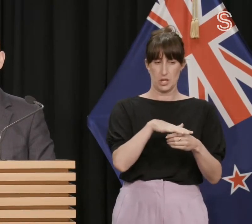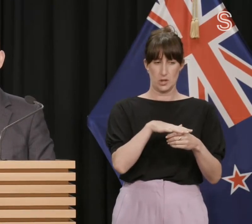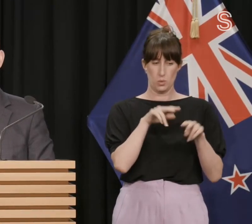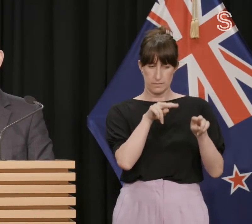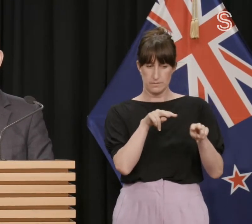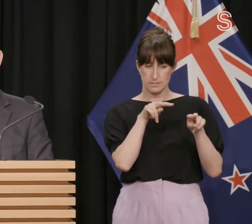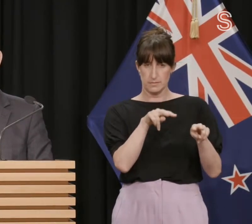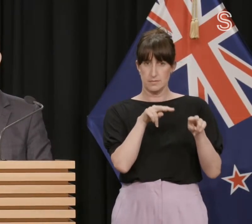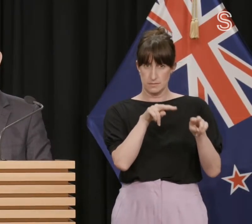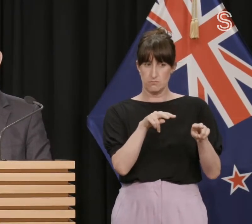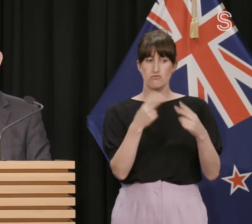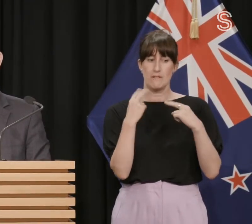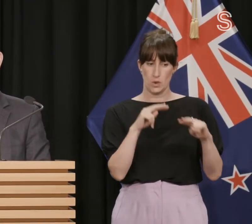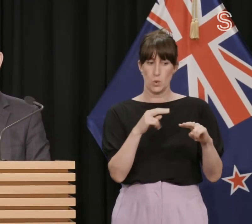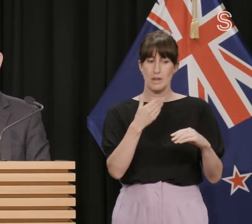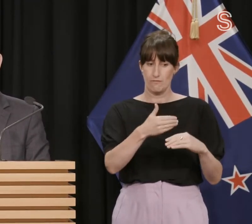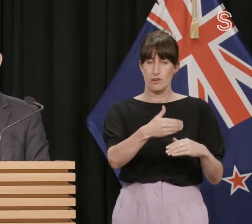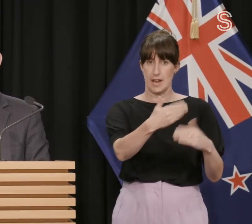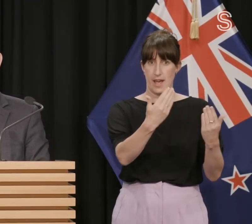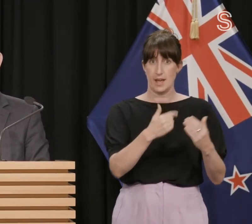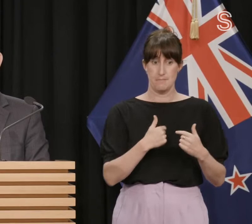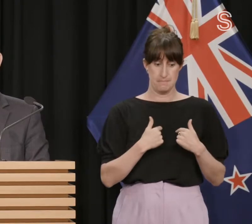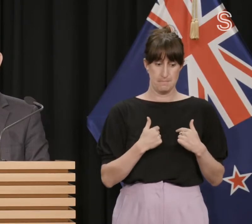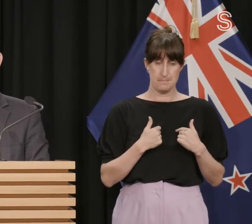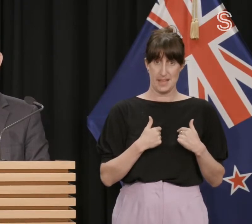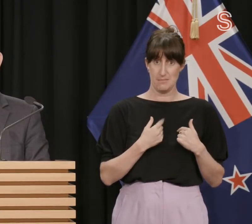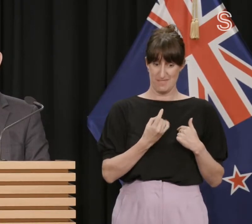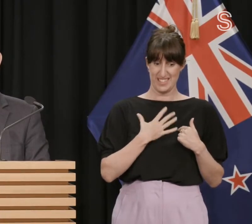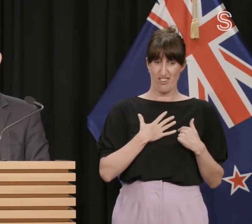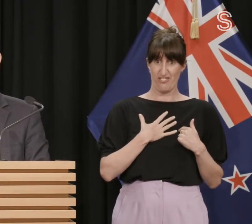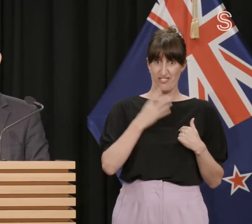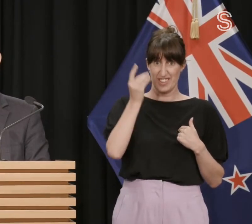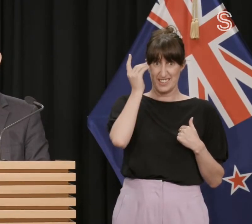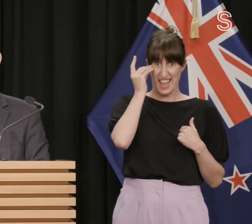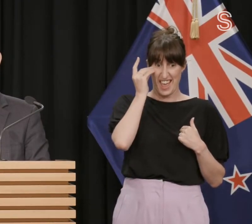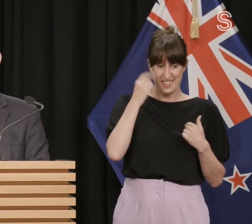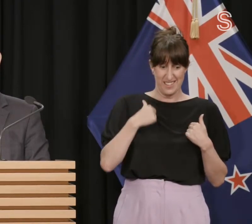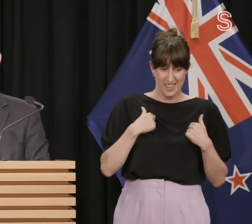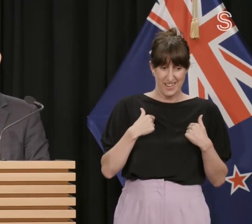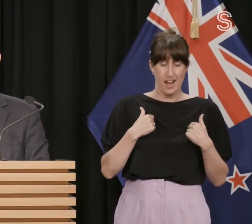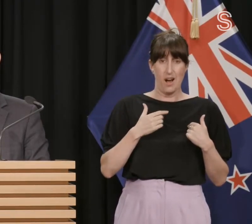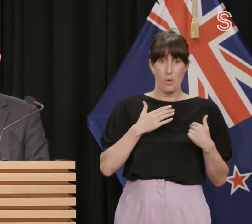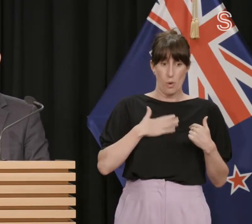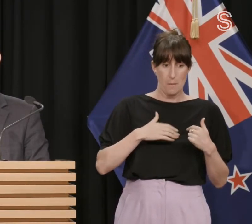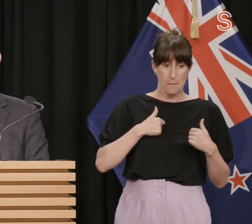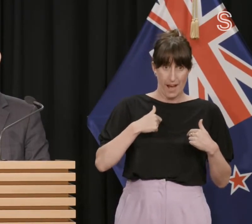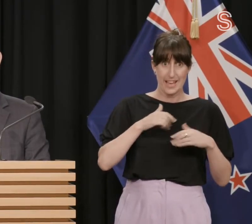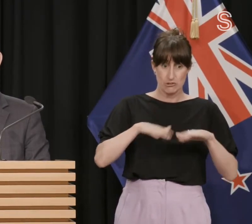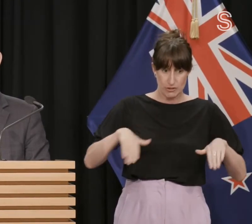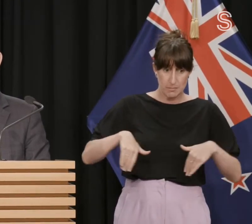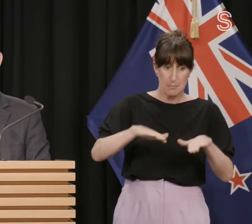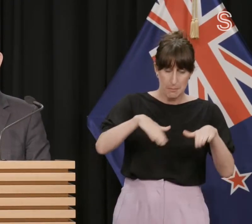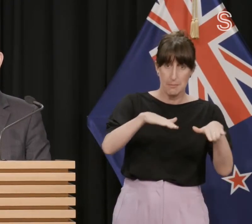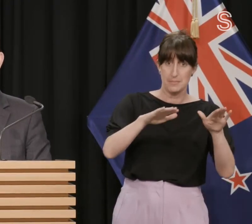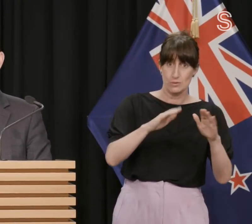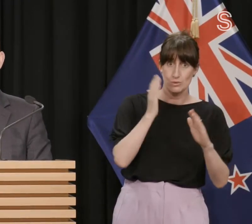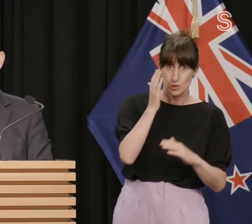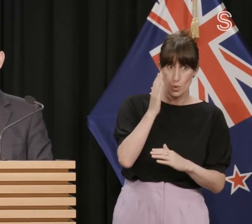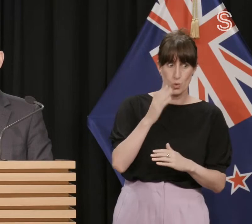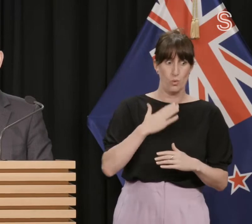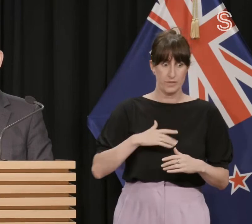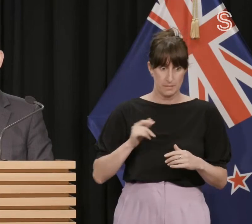day. I understand, as a parent, that parents want their kids back at school and back engaged in their learning as quickly as